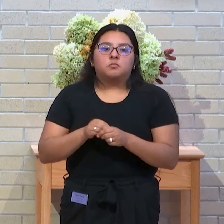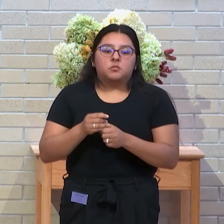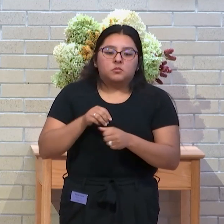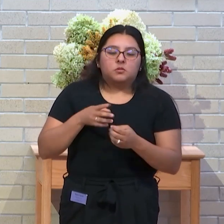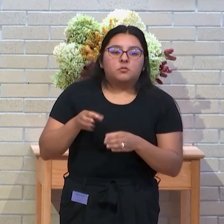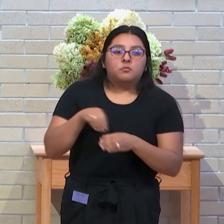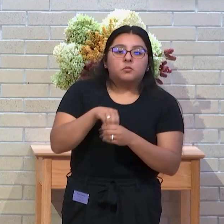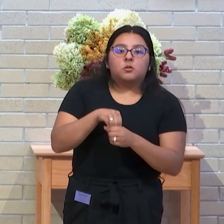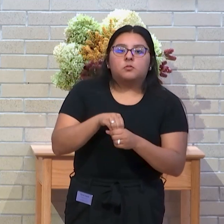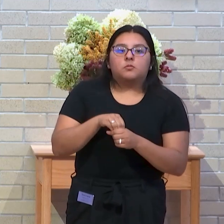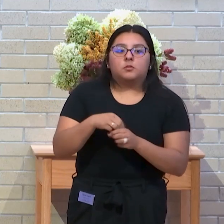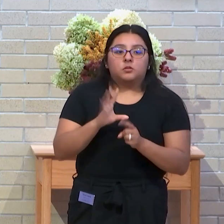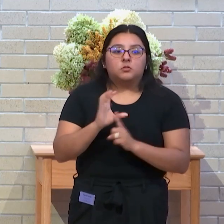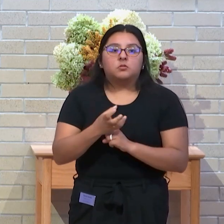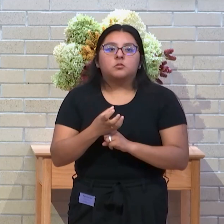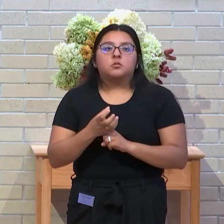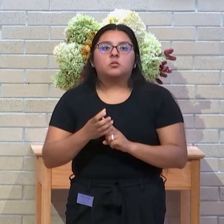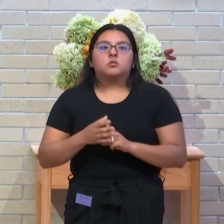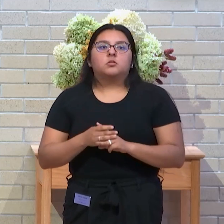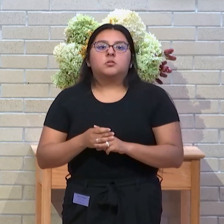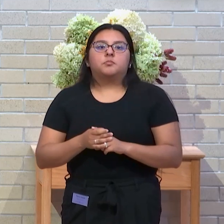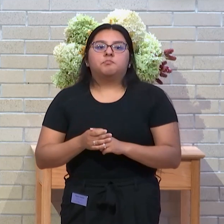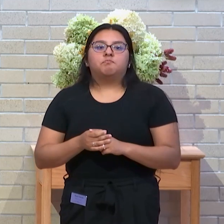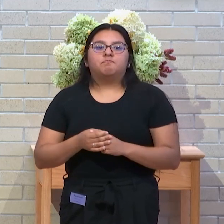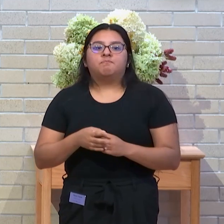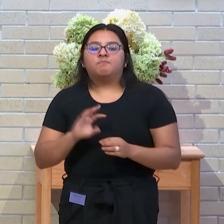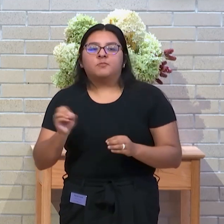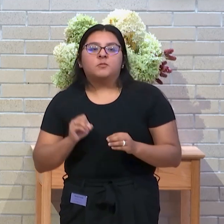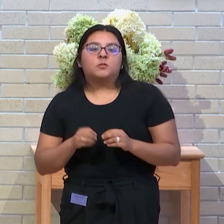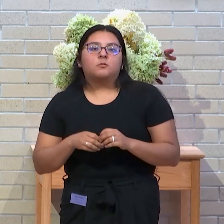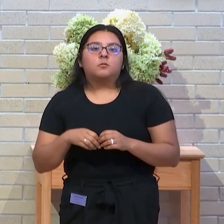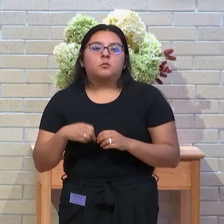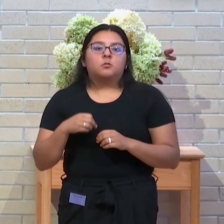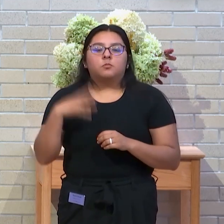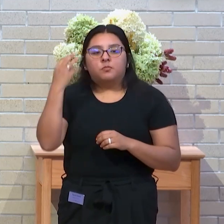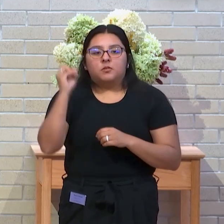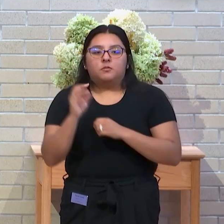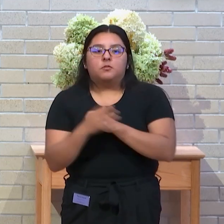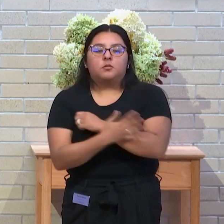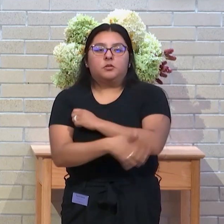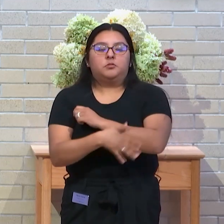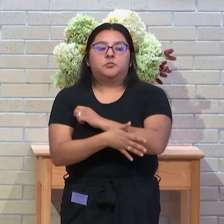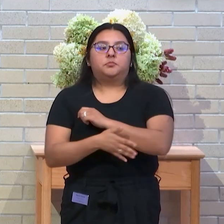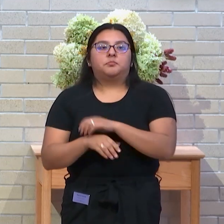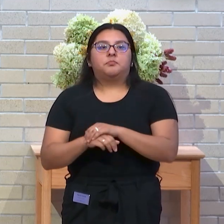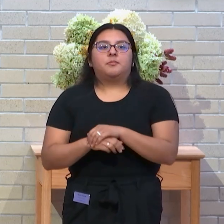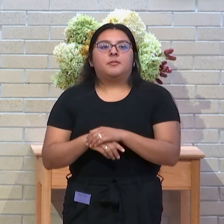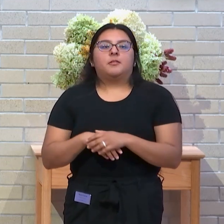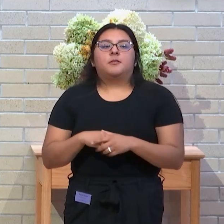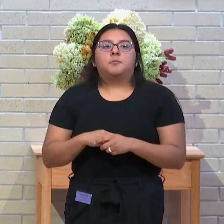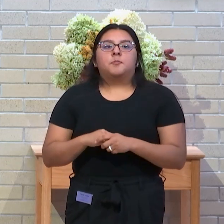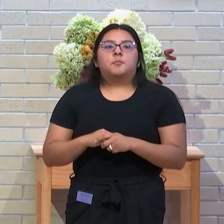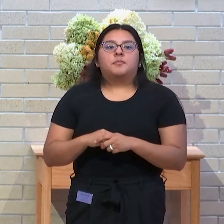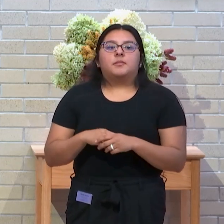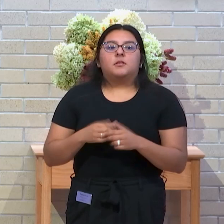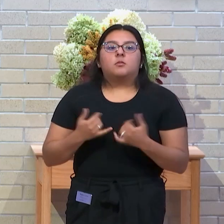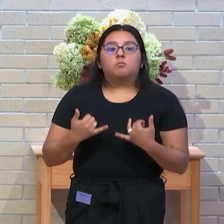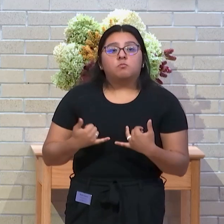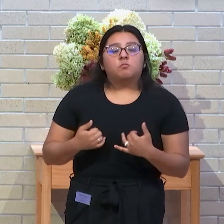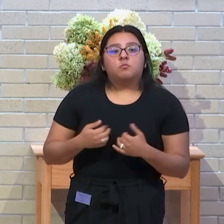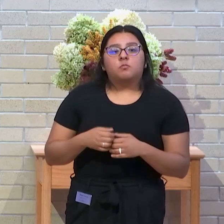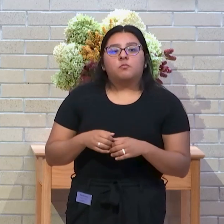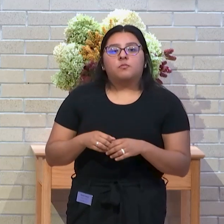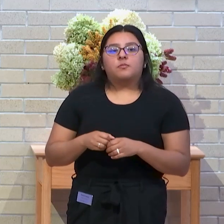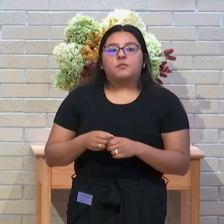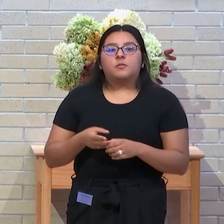different from my own, yet never crossing international borders. I think that today, in the world that we live in, we often feel like we are